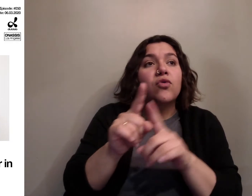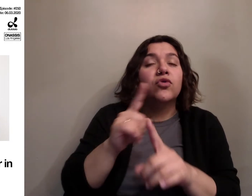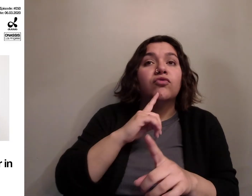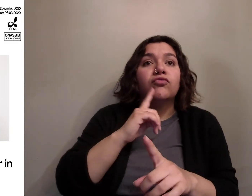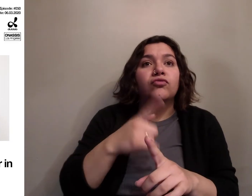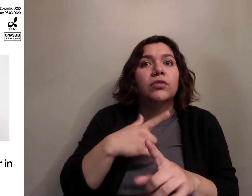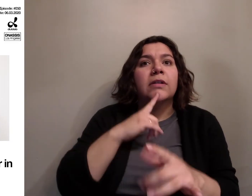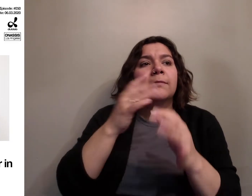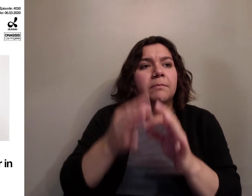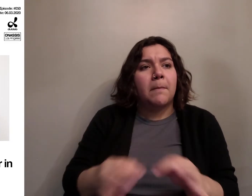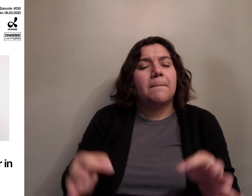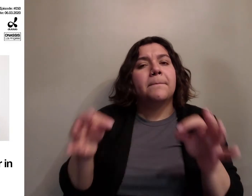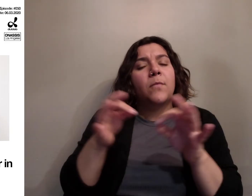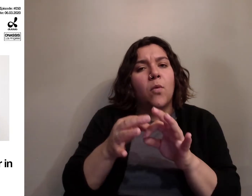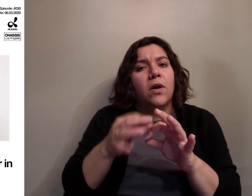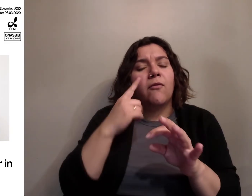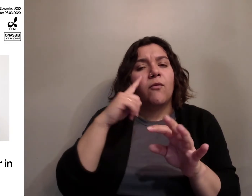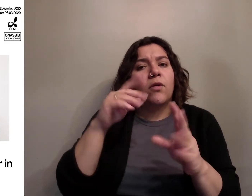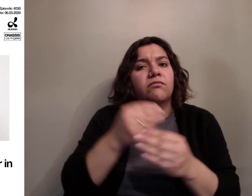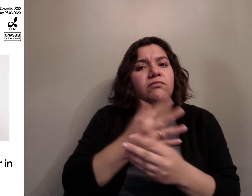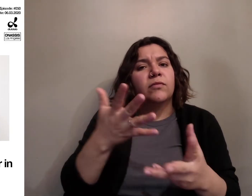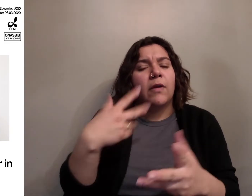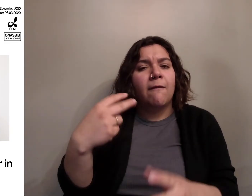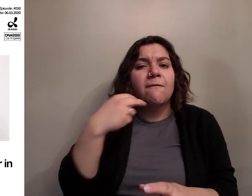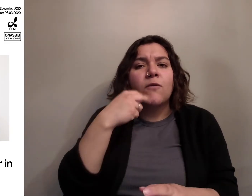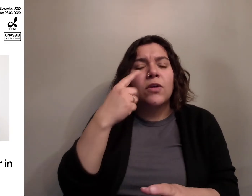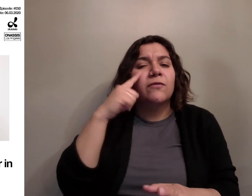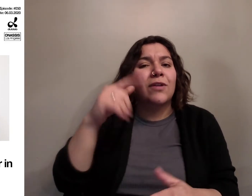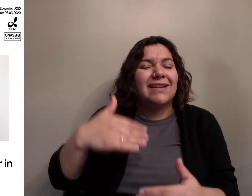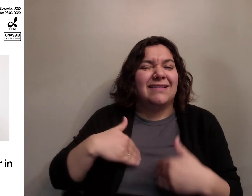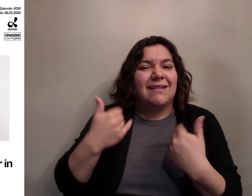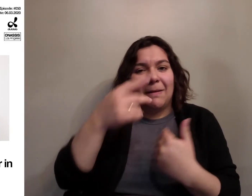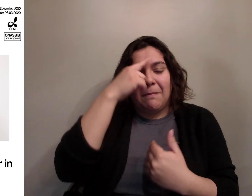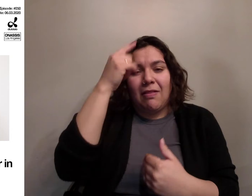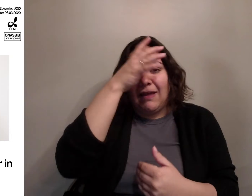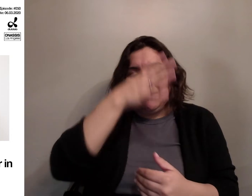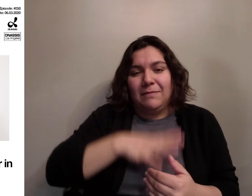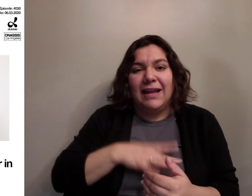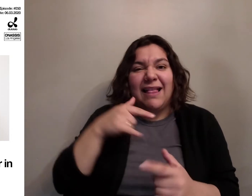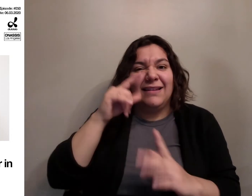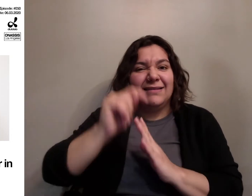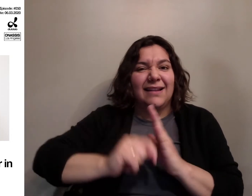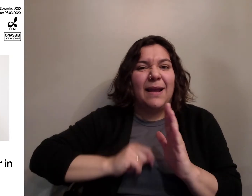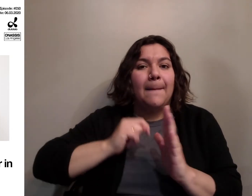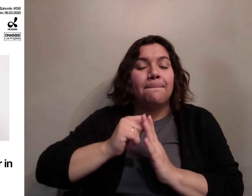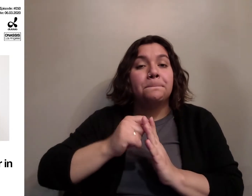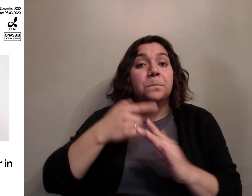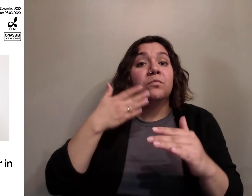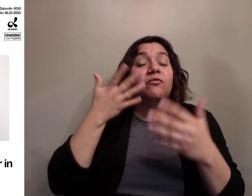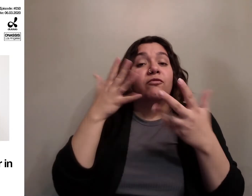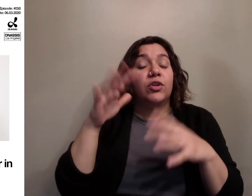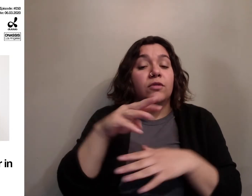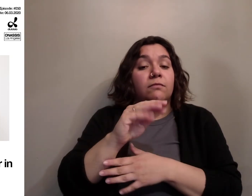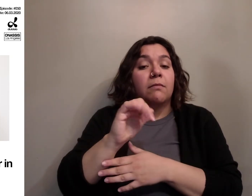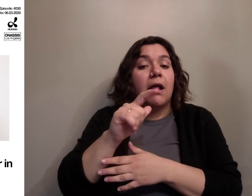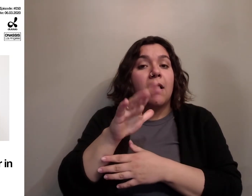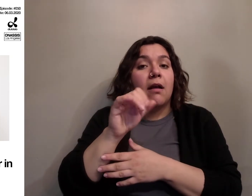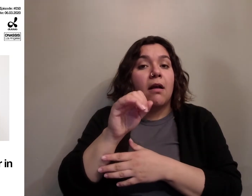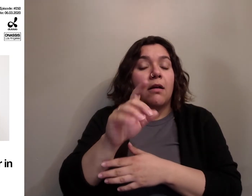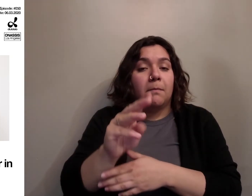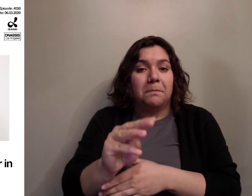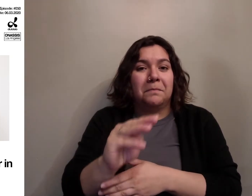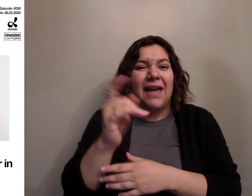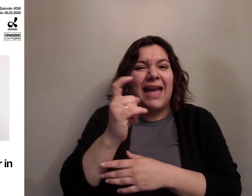and truth tellers to the utmost, and really crucial to giving a voice to young Black men, particularly at